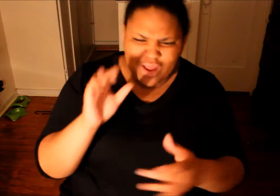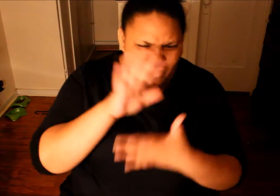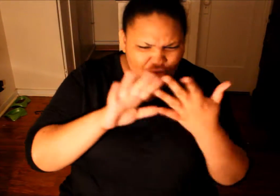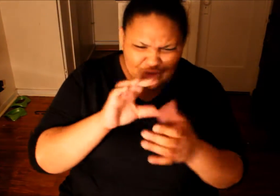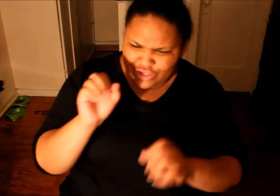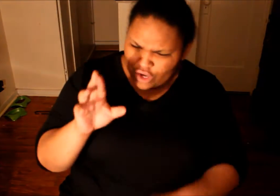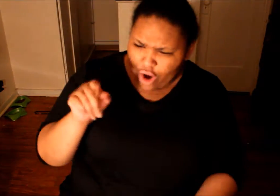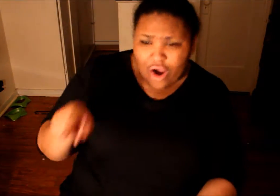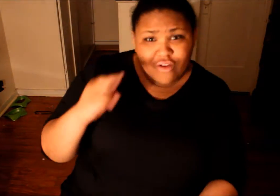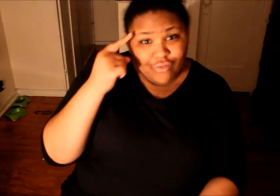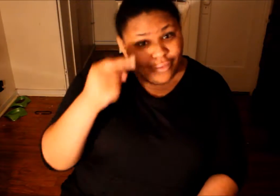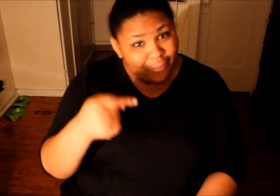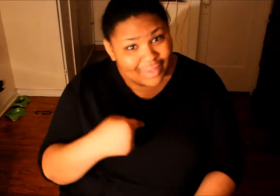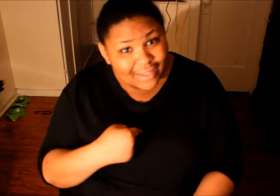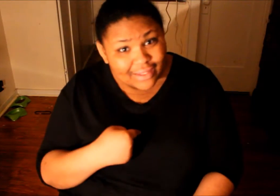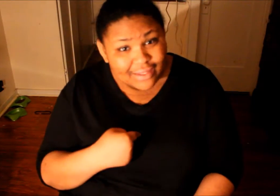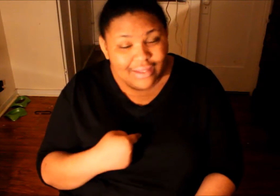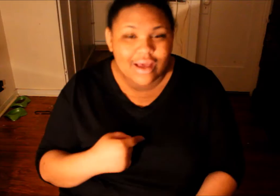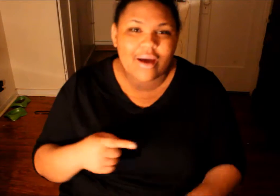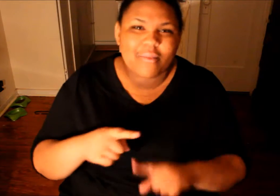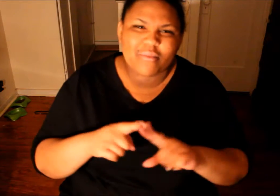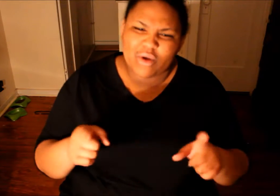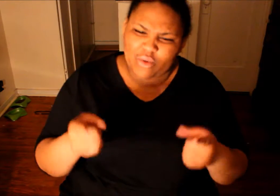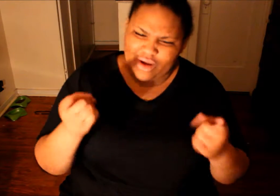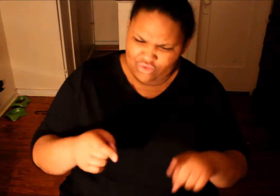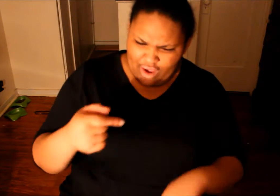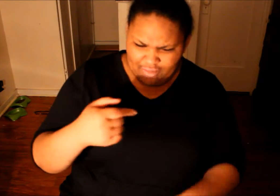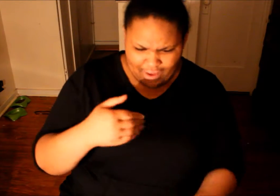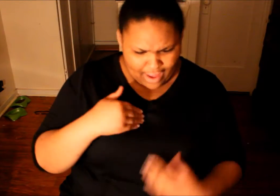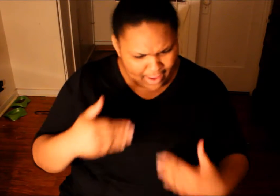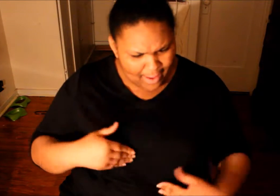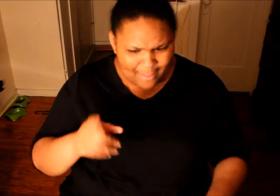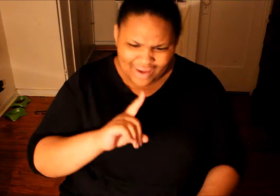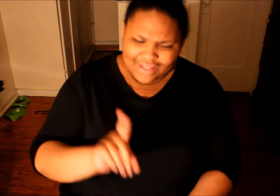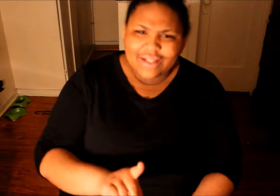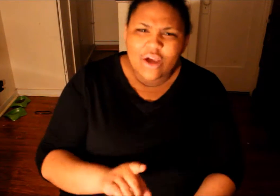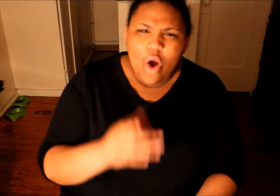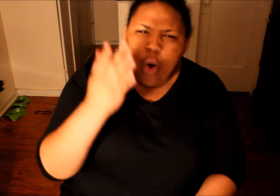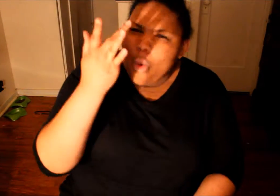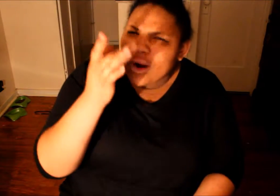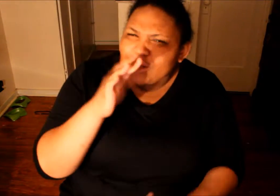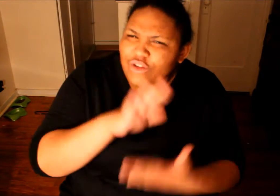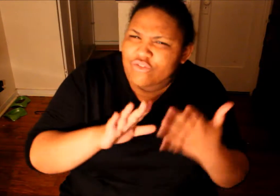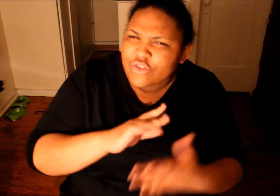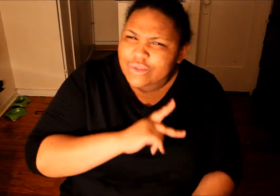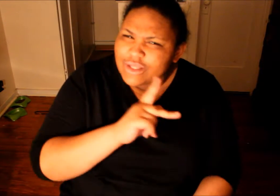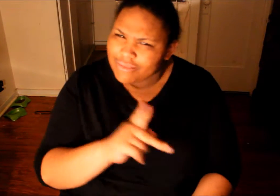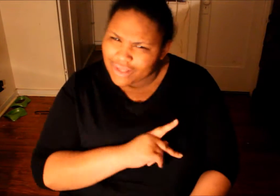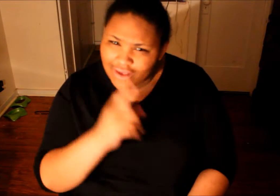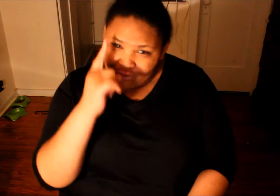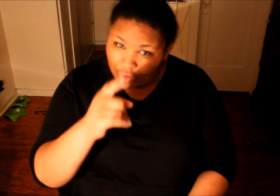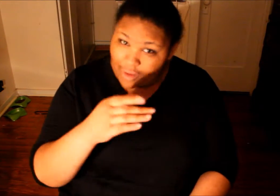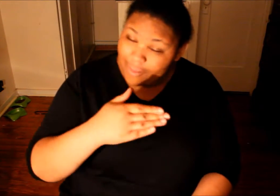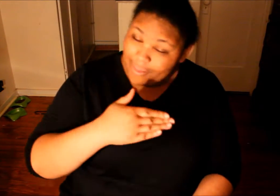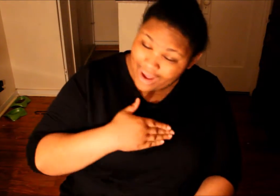for me. Well, when I drive my body, why do you confuse me for my